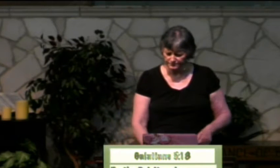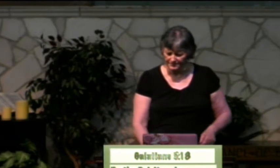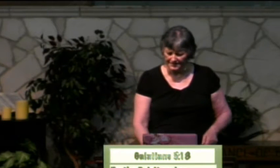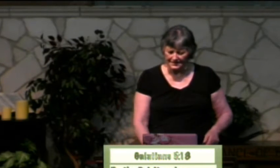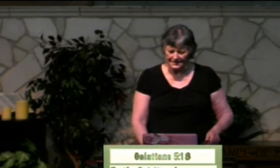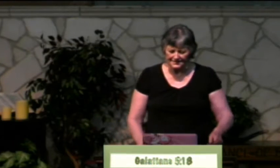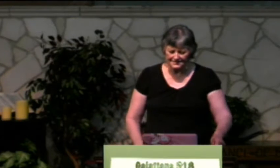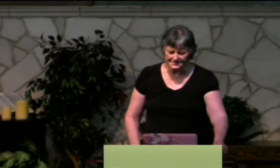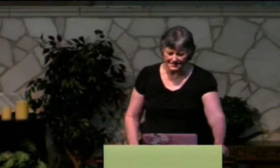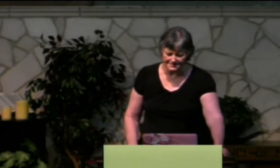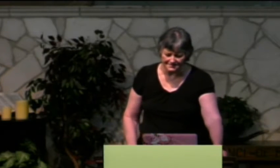He says,